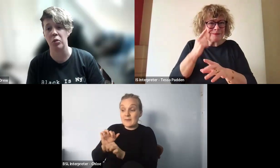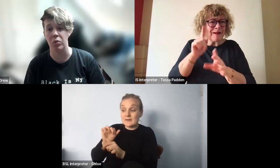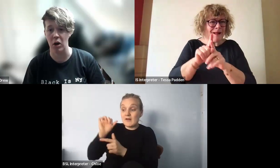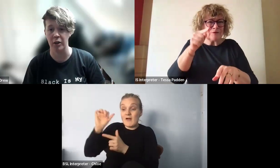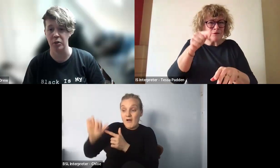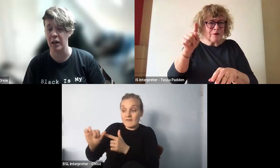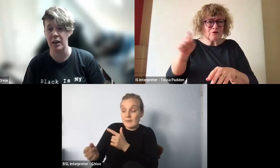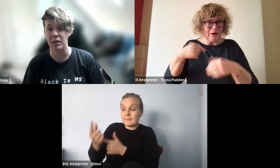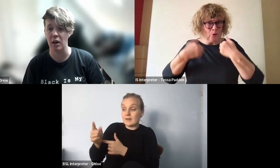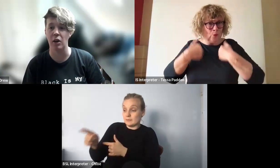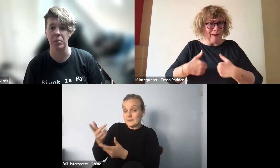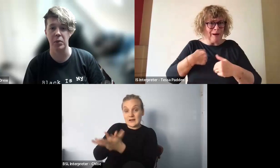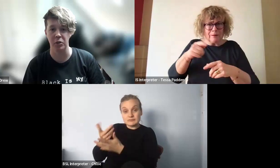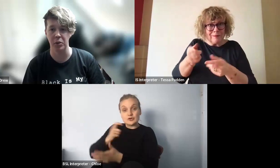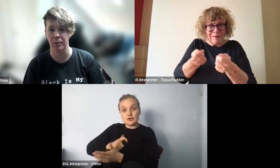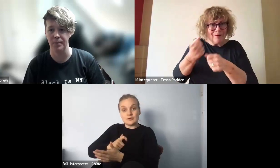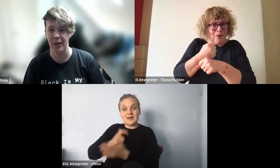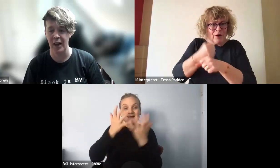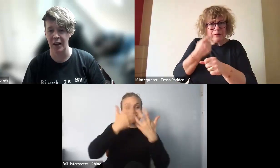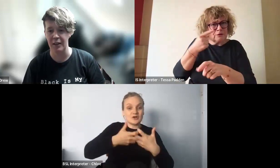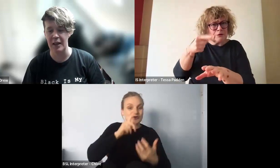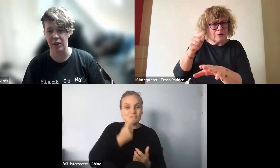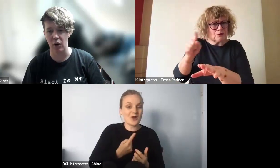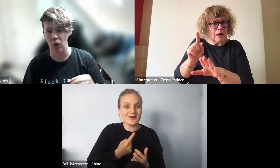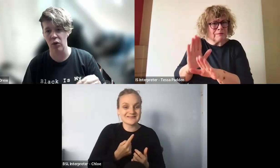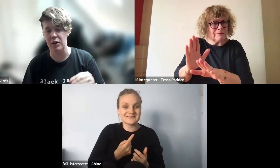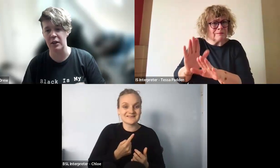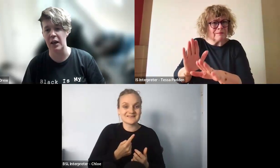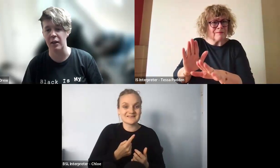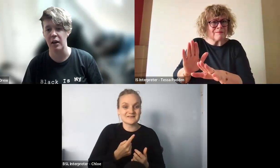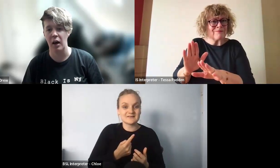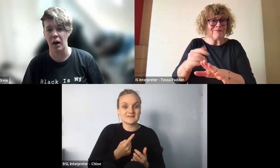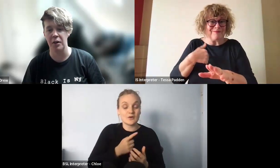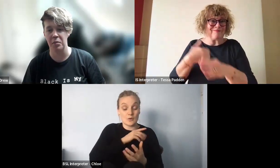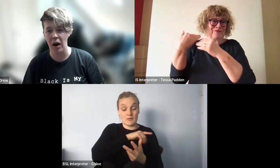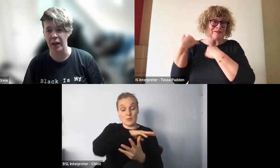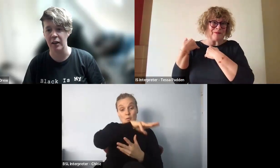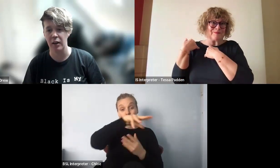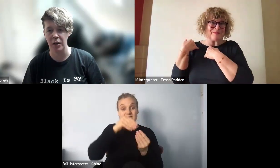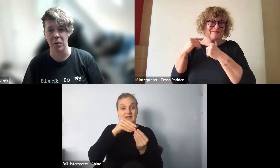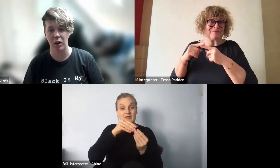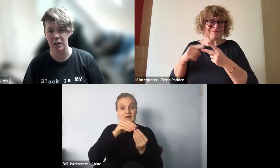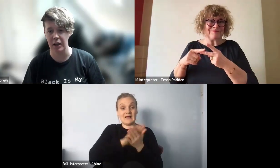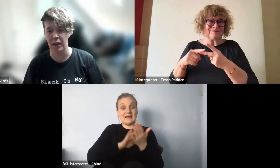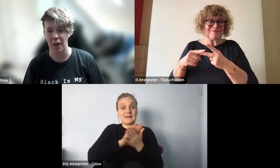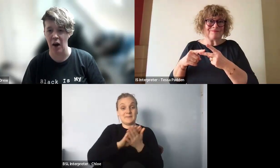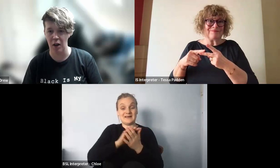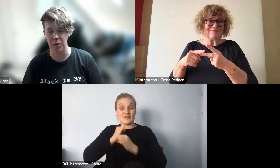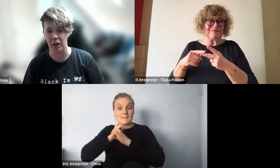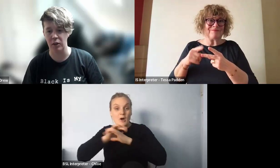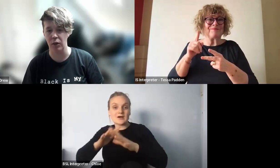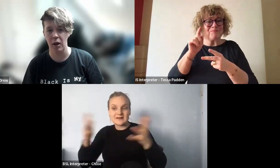let alone prior to it, is nigh on impossible. And all of these together undermine the marketing